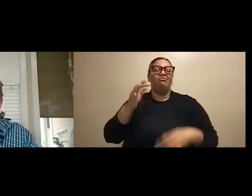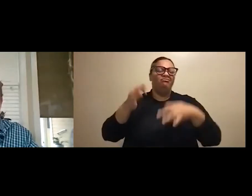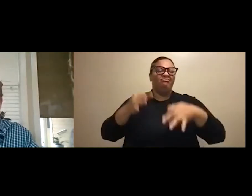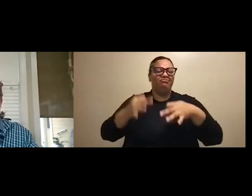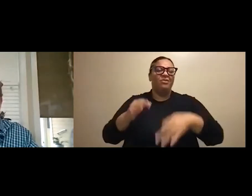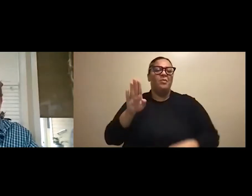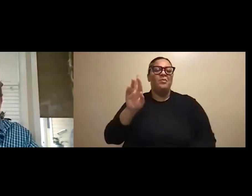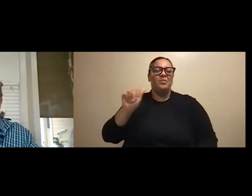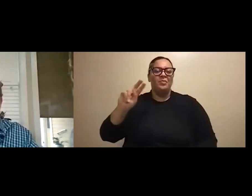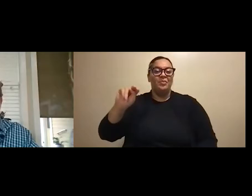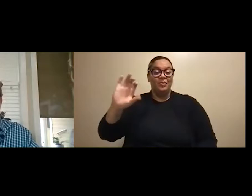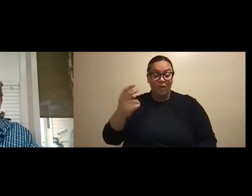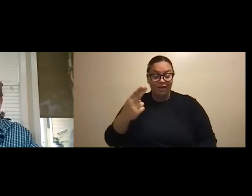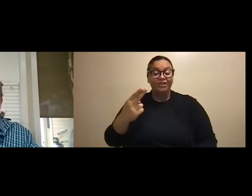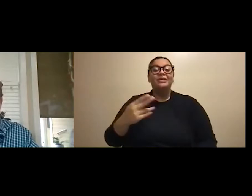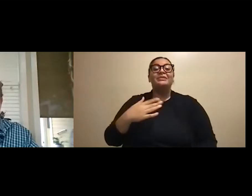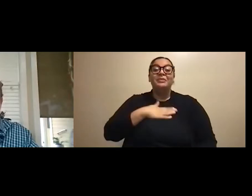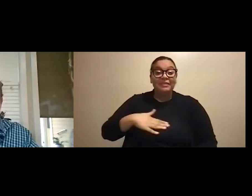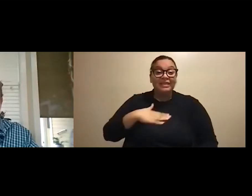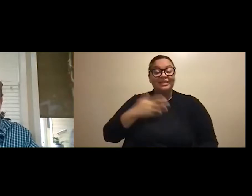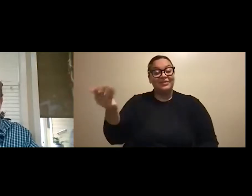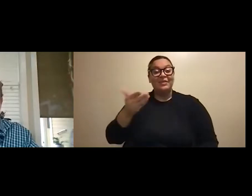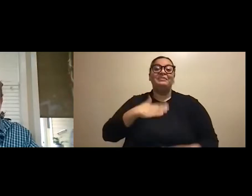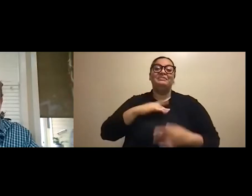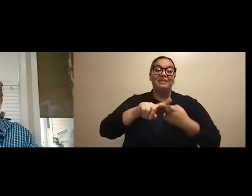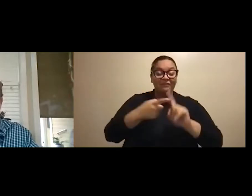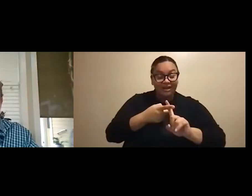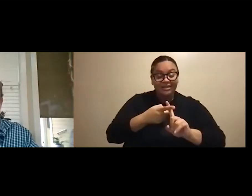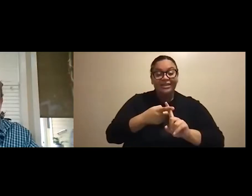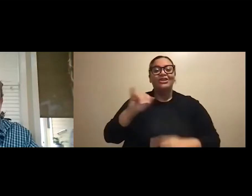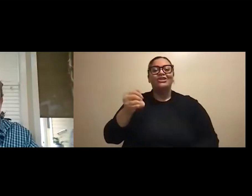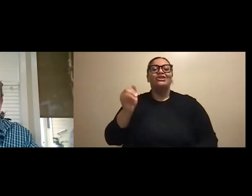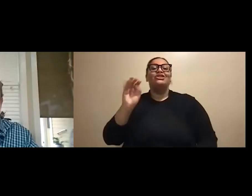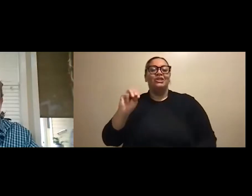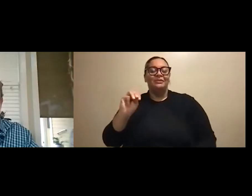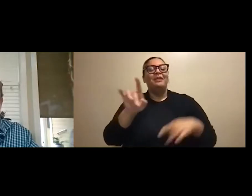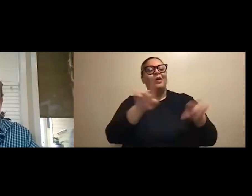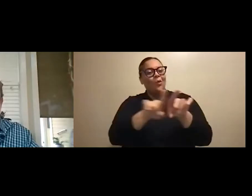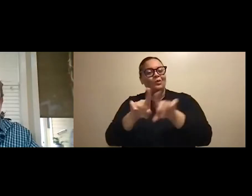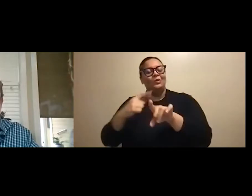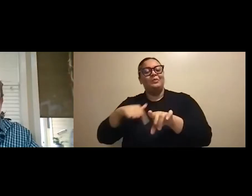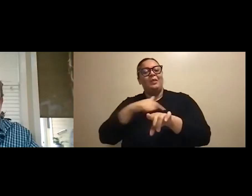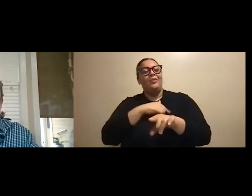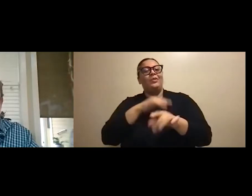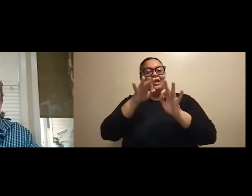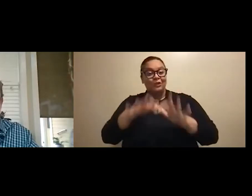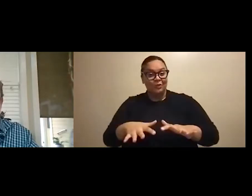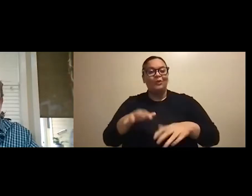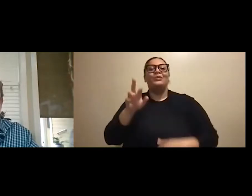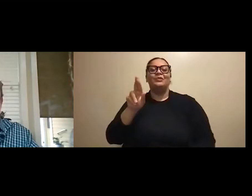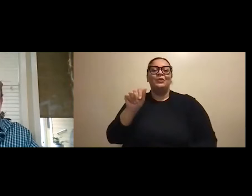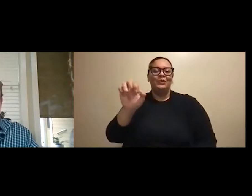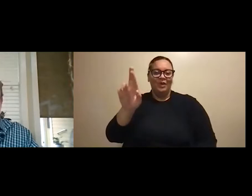Foster, a very dear friend. I'd also like to welcome our ASL interpreter, Ms. Norton. So Jim, take it